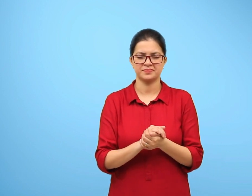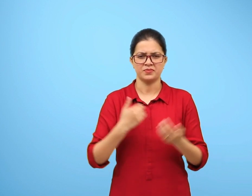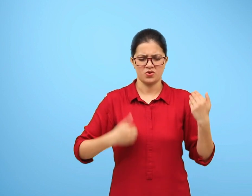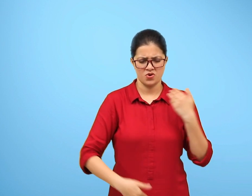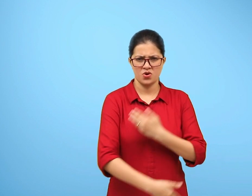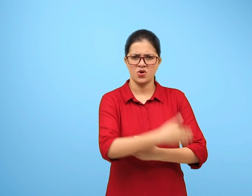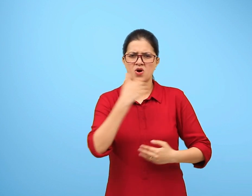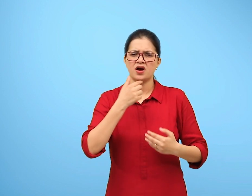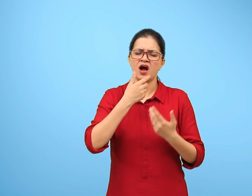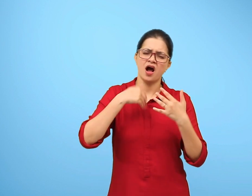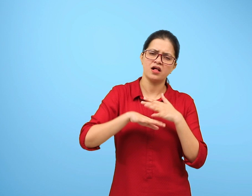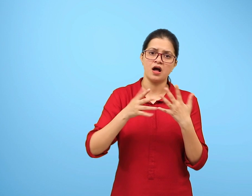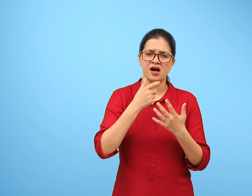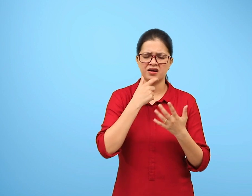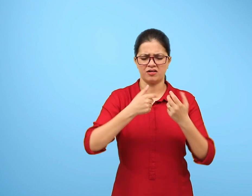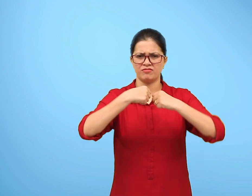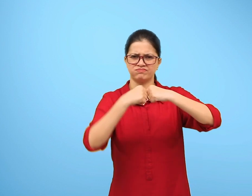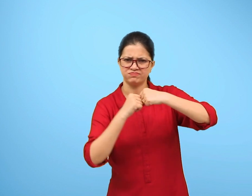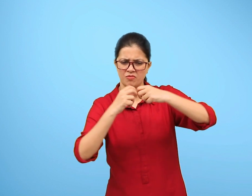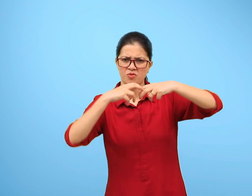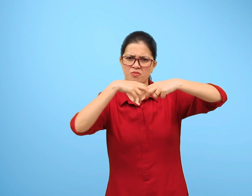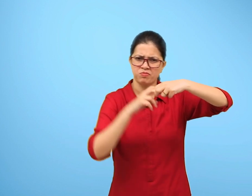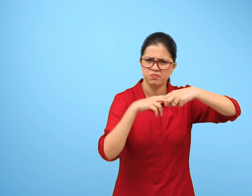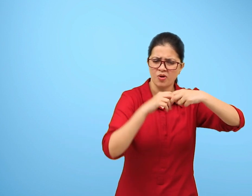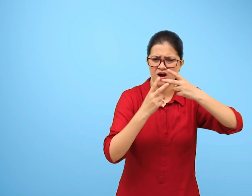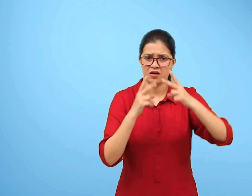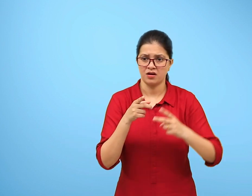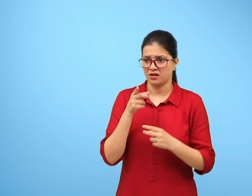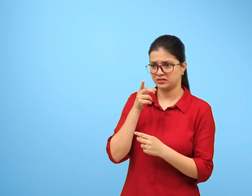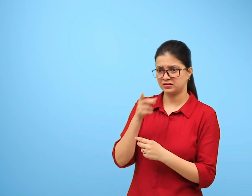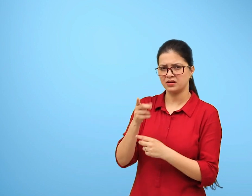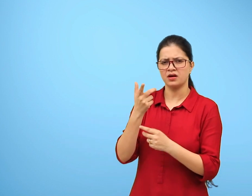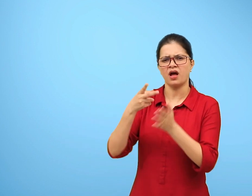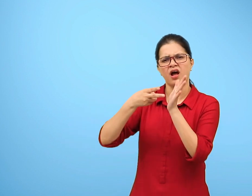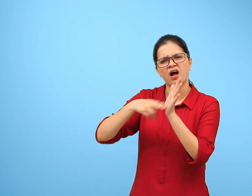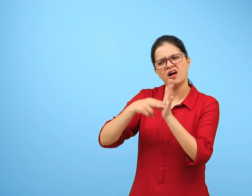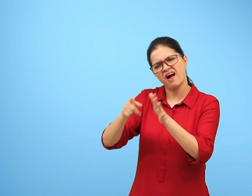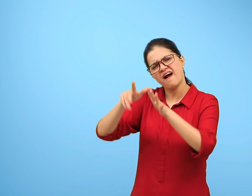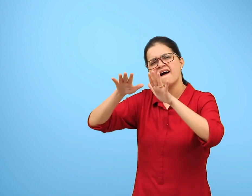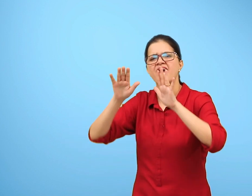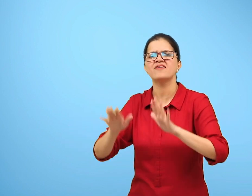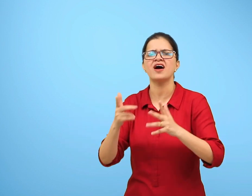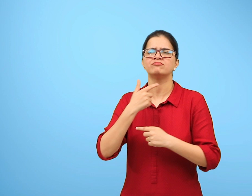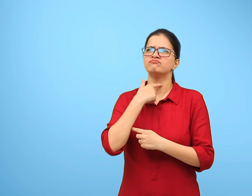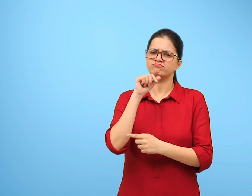The bone joints are of various kinds depending on the nature of joints and direction of movement they allow.